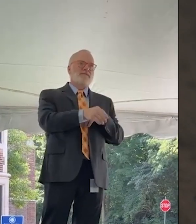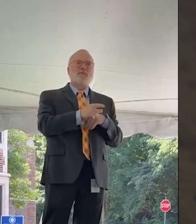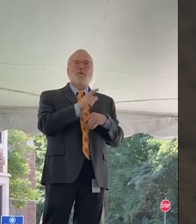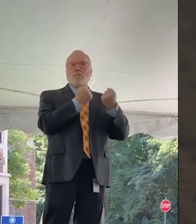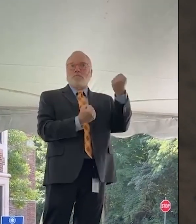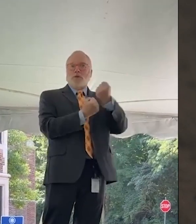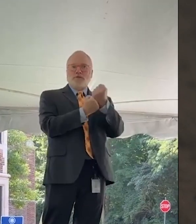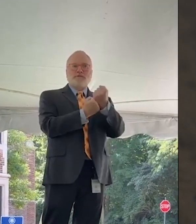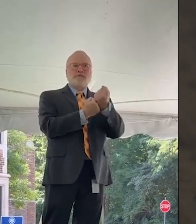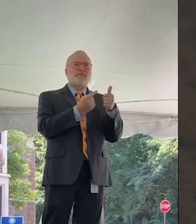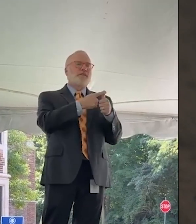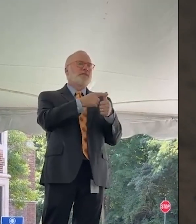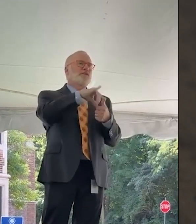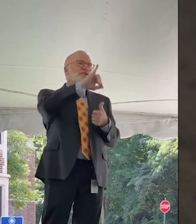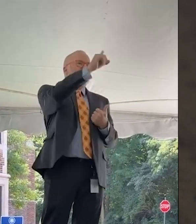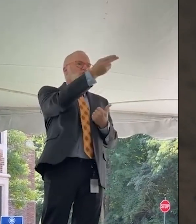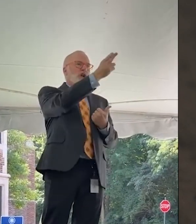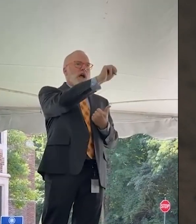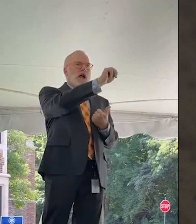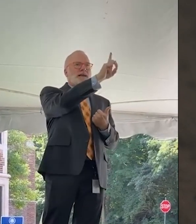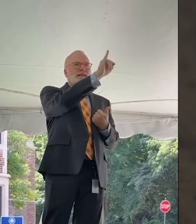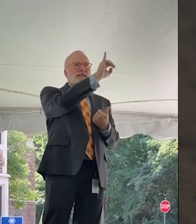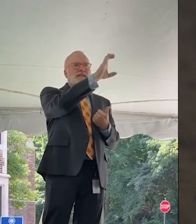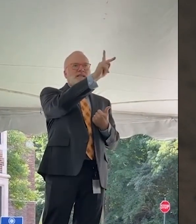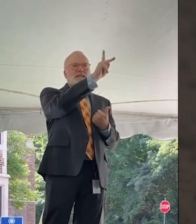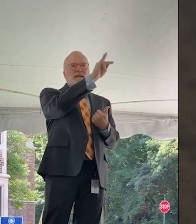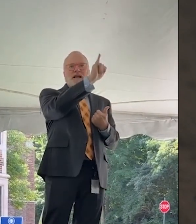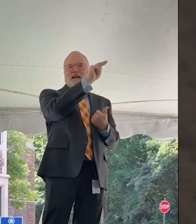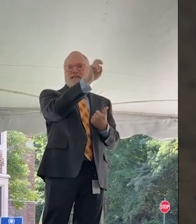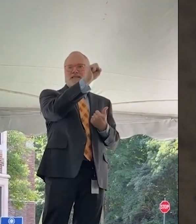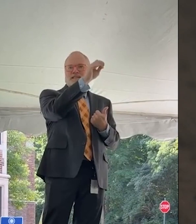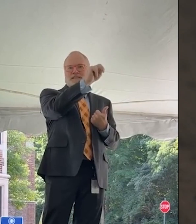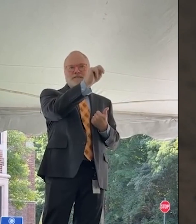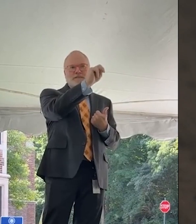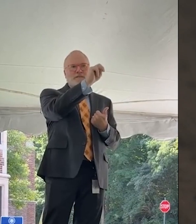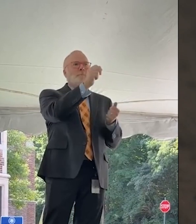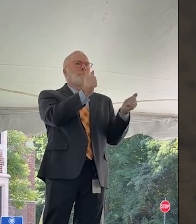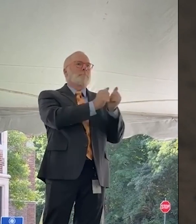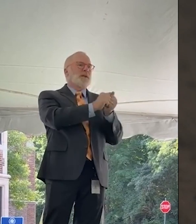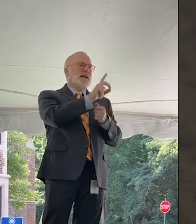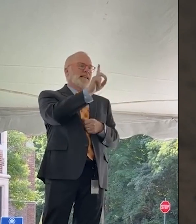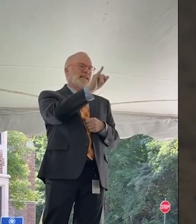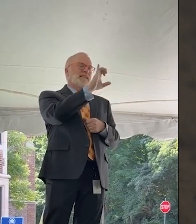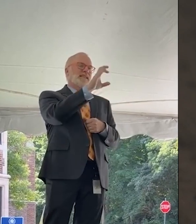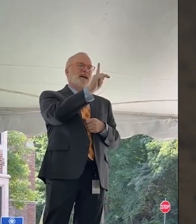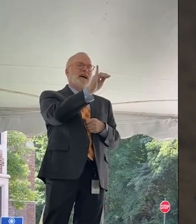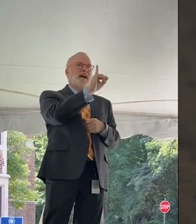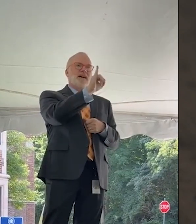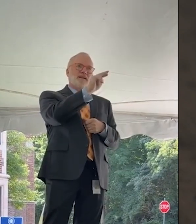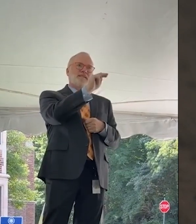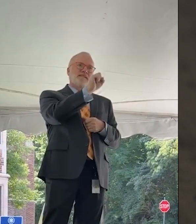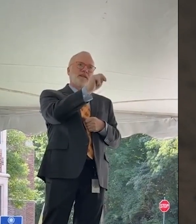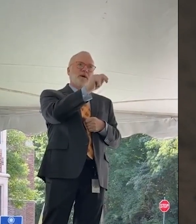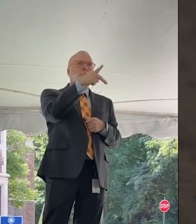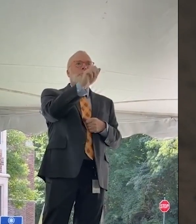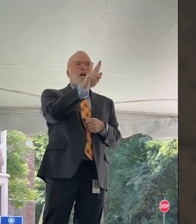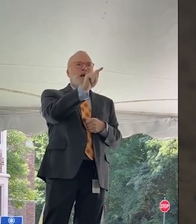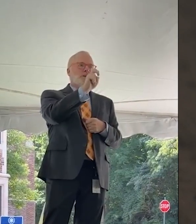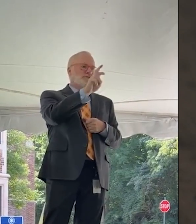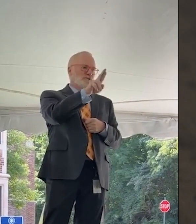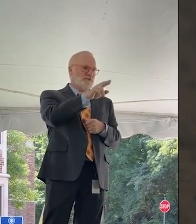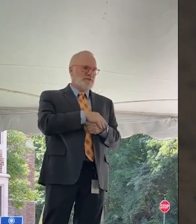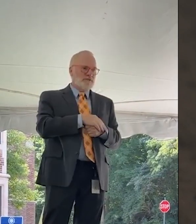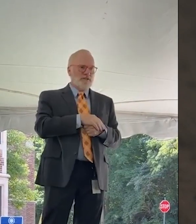only that, but she has shown her support to our community by hiring John Dickinson from Dickinson's